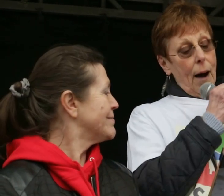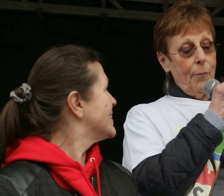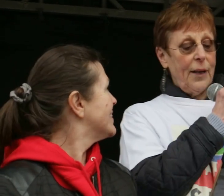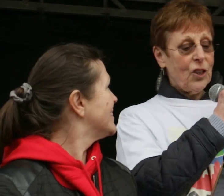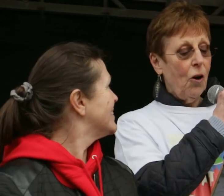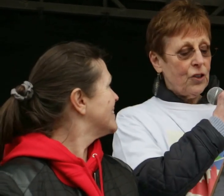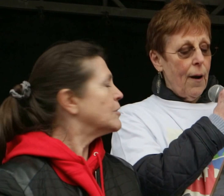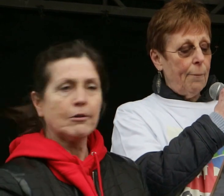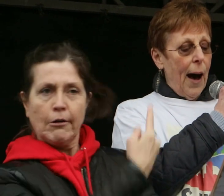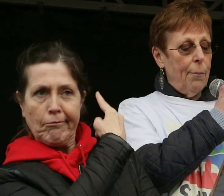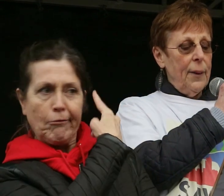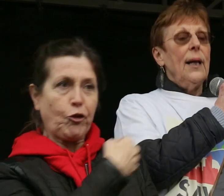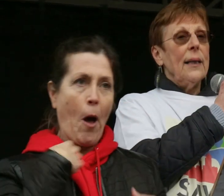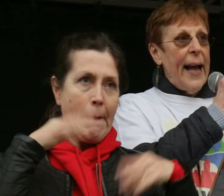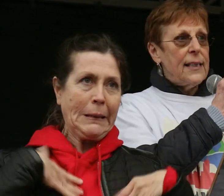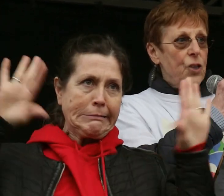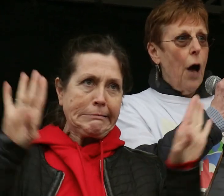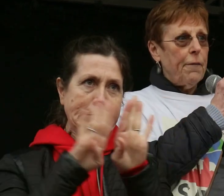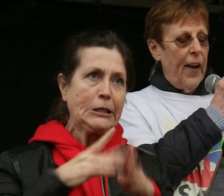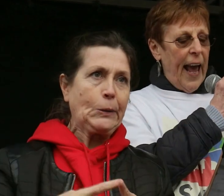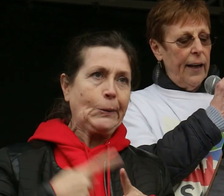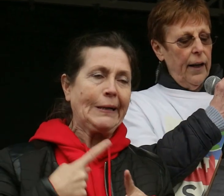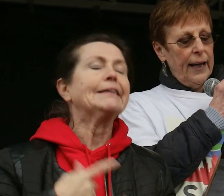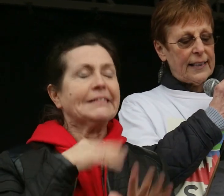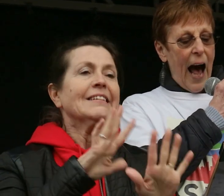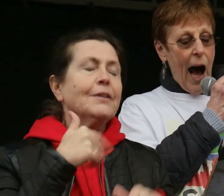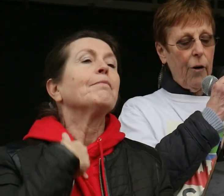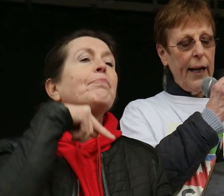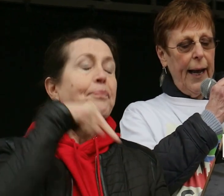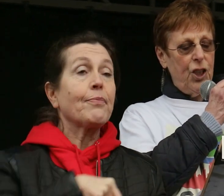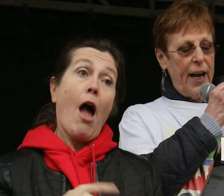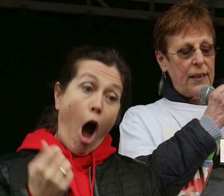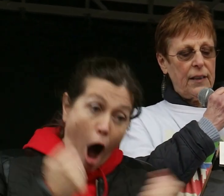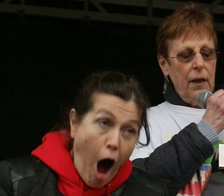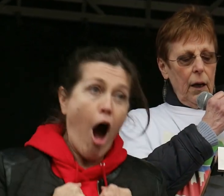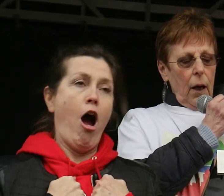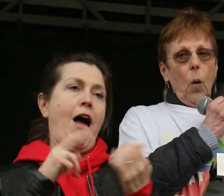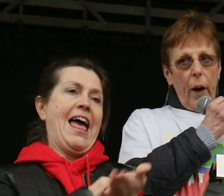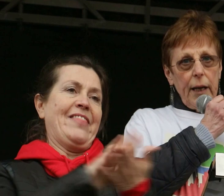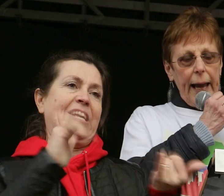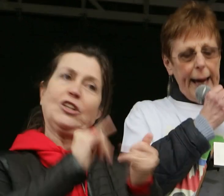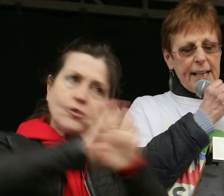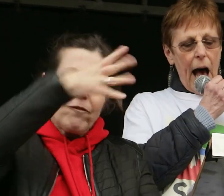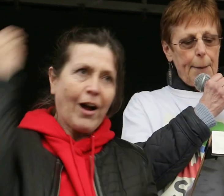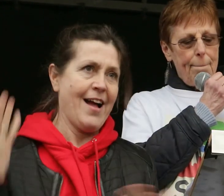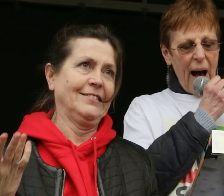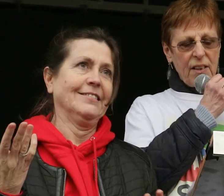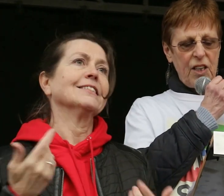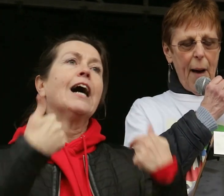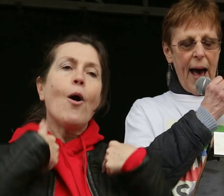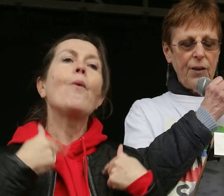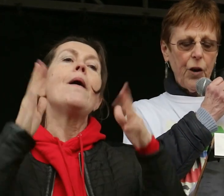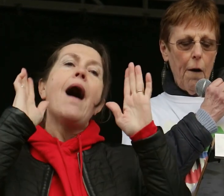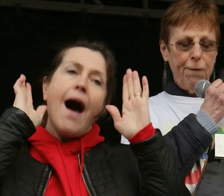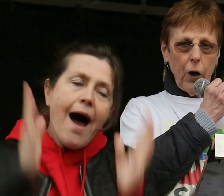Right, I'm being told to wrap up. Let's not forget, it's our NHS. We need and